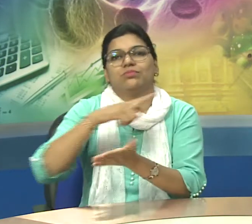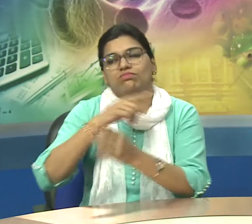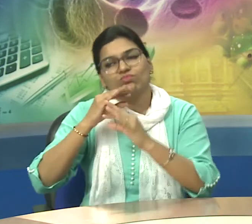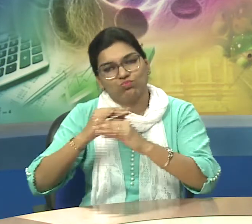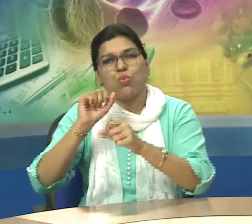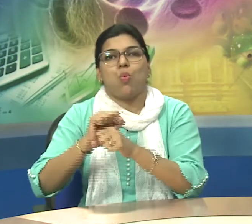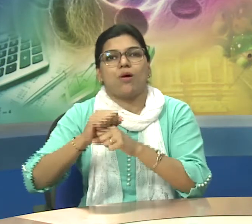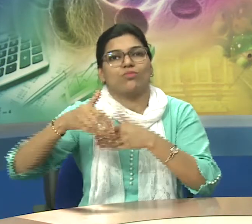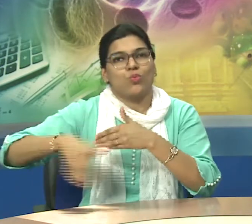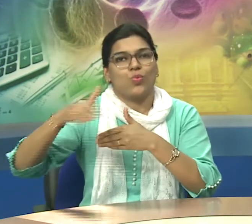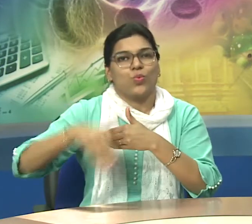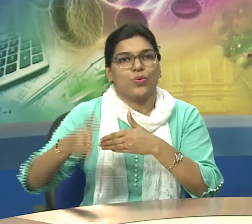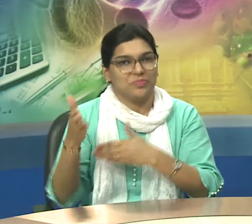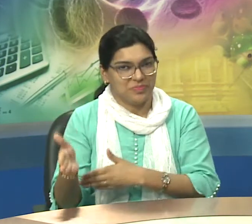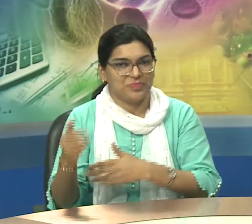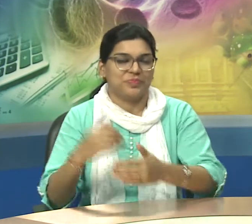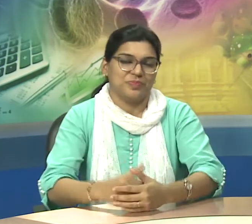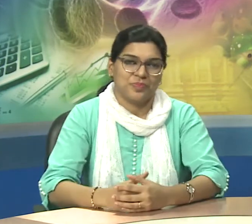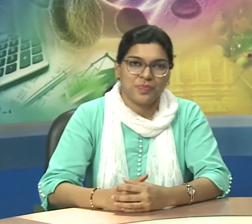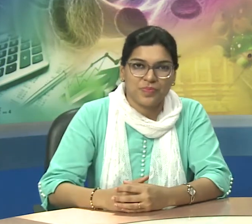of Dumrao.